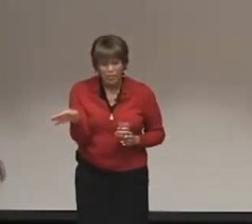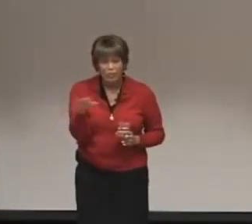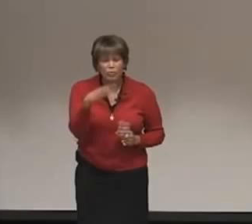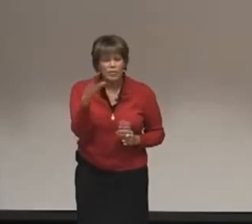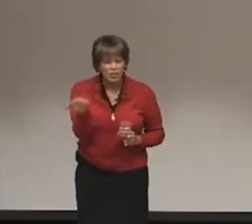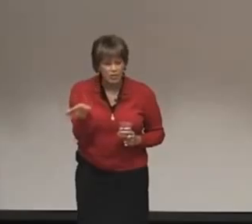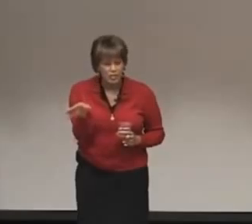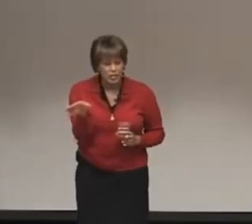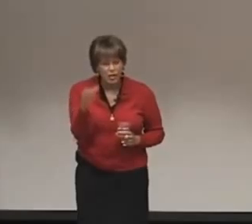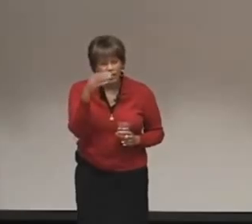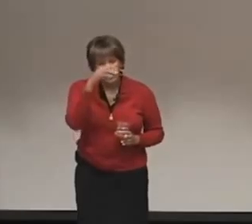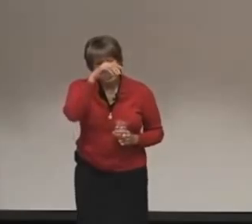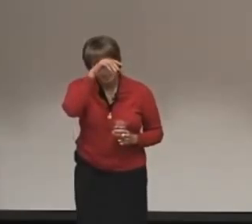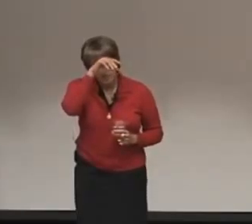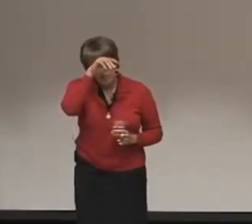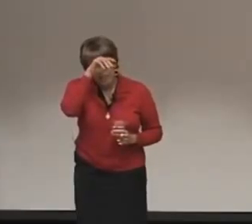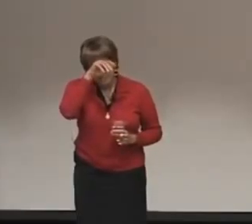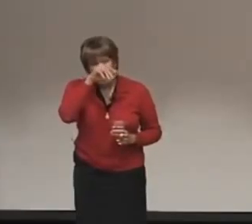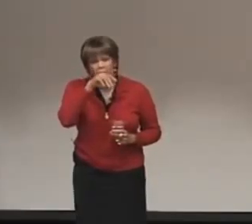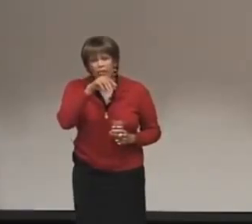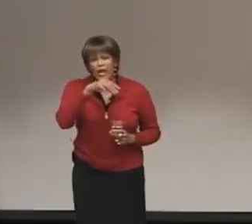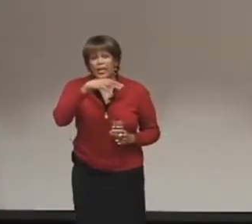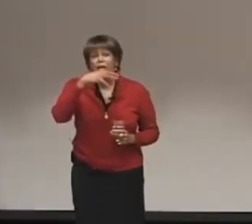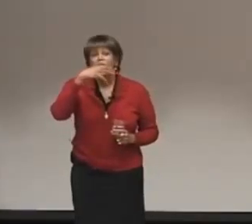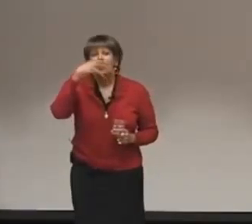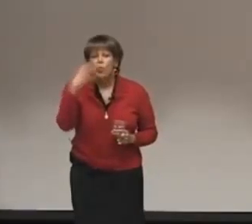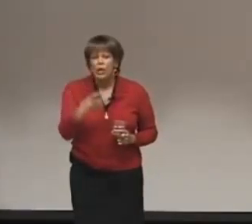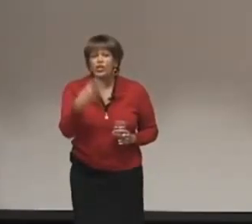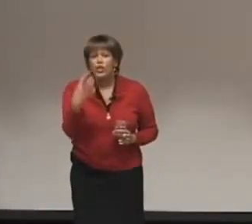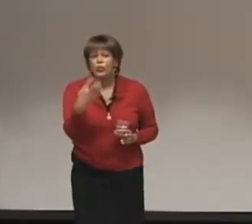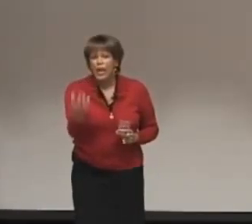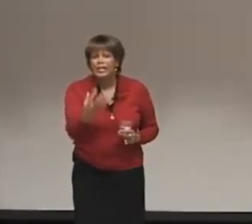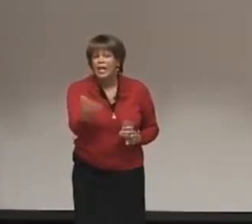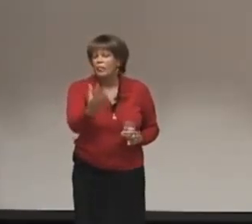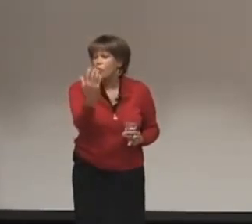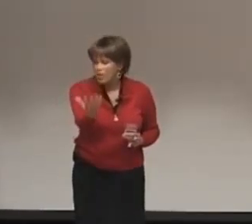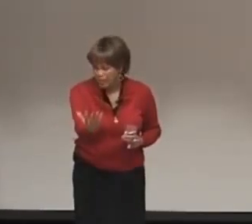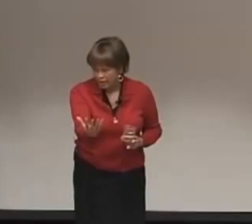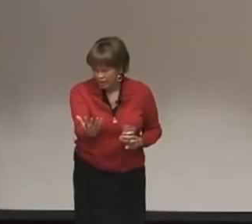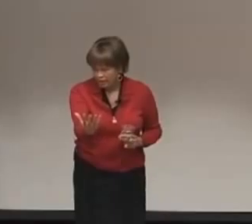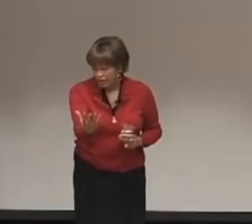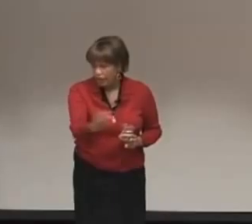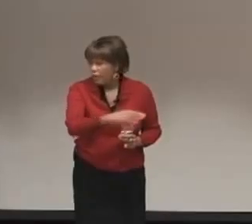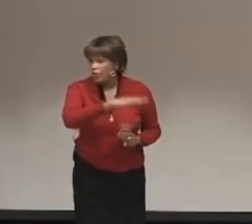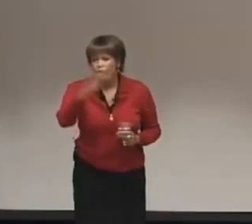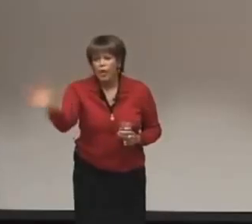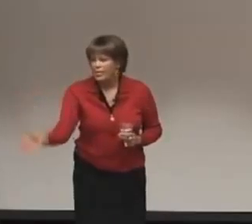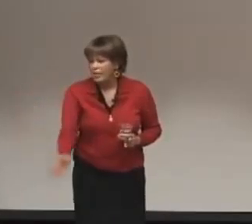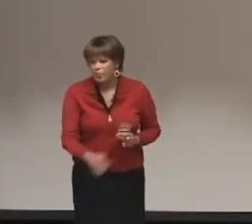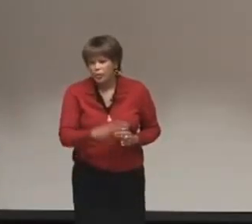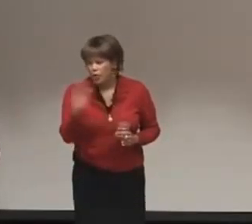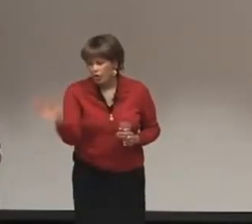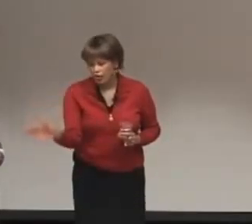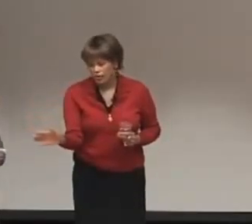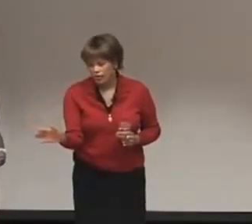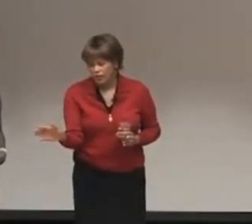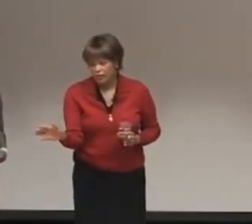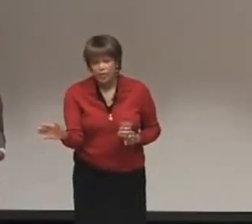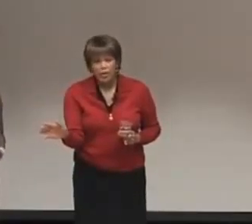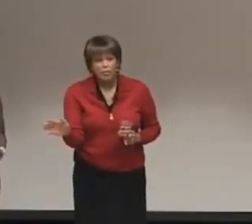already, but for the rest of this community, that when you raise up women, you raise up the